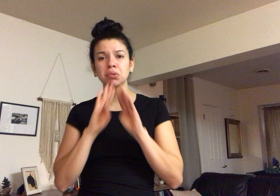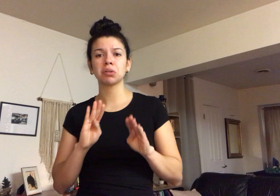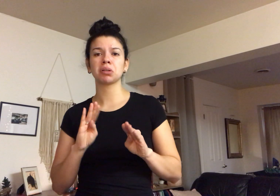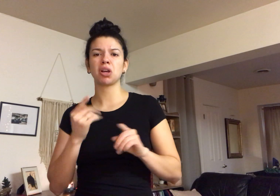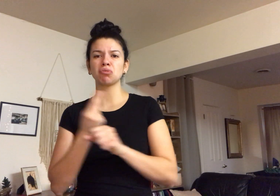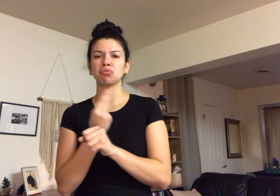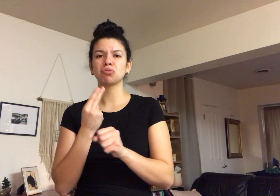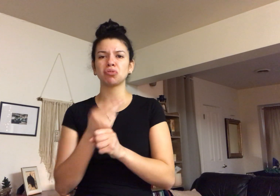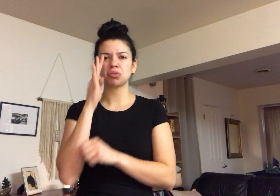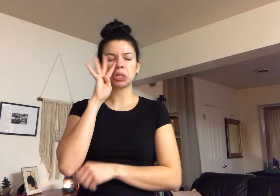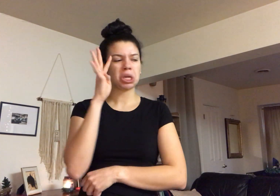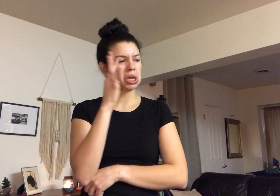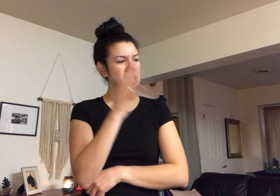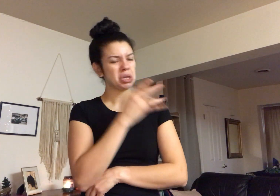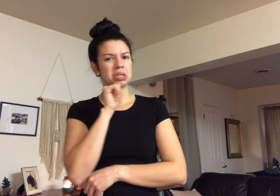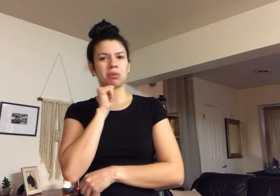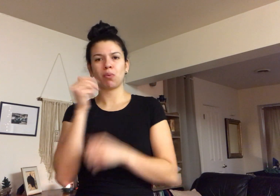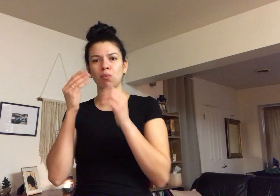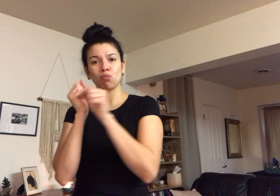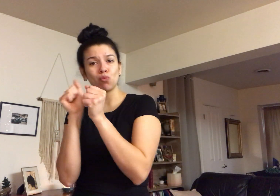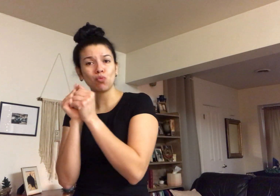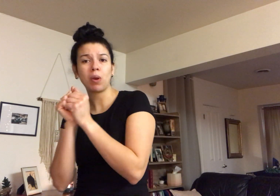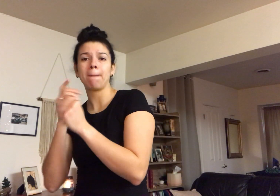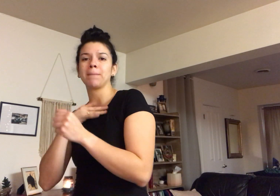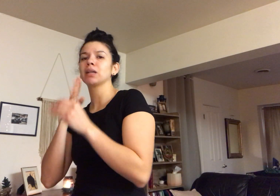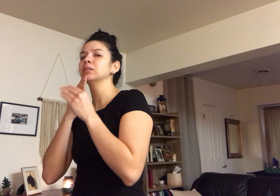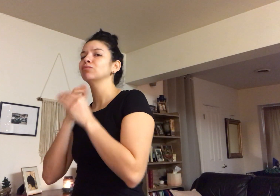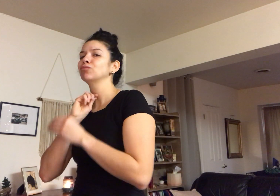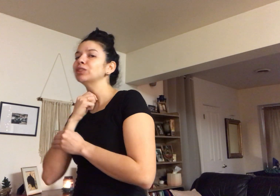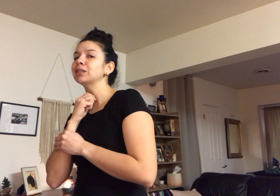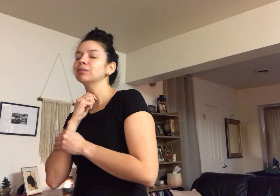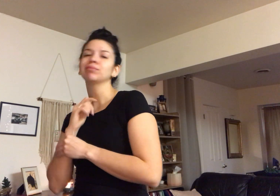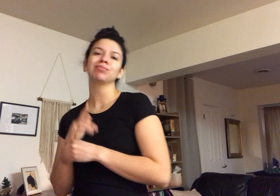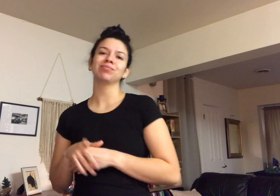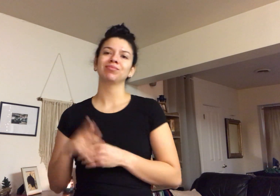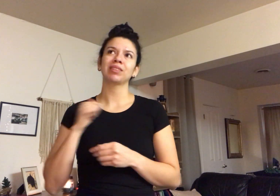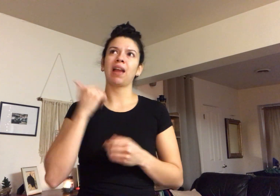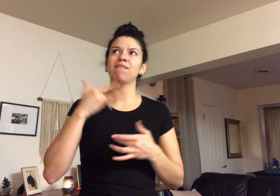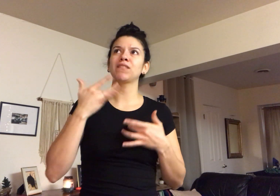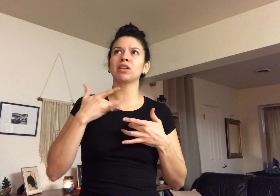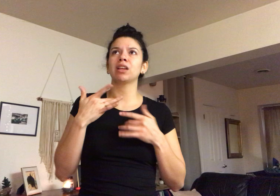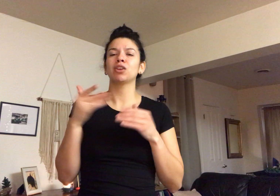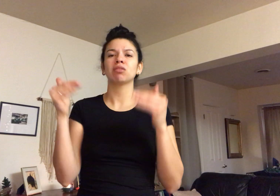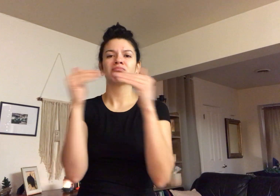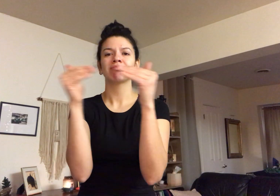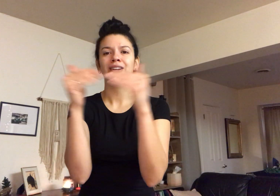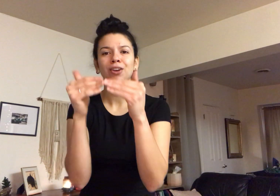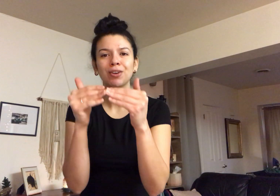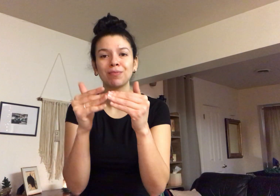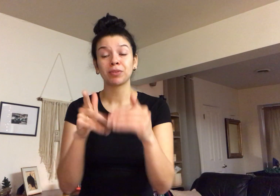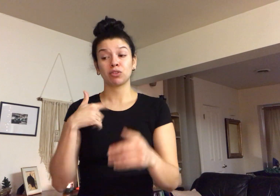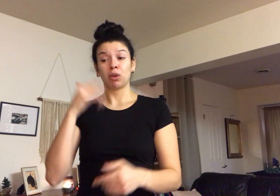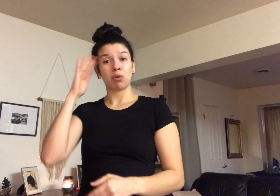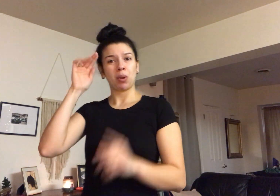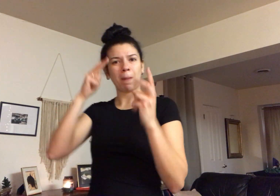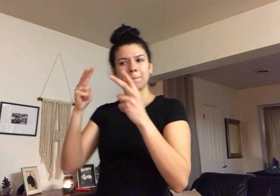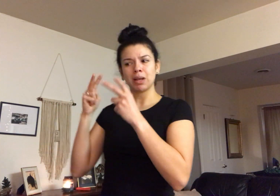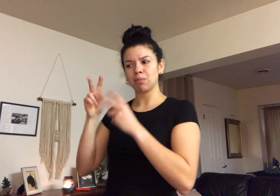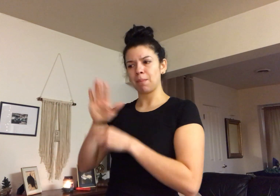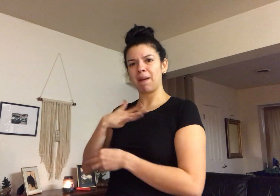my silence, unaware that validation doesn't need words to endorse its existence. When Christian was beat up for being gay, I put my hands in my